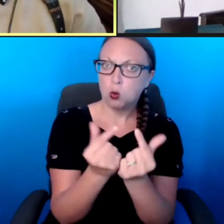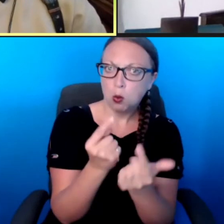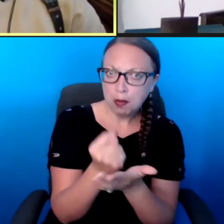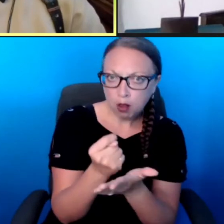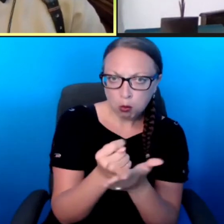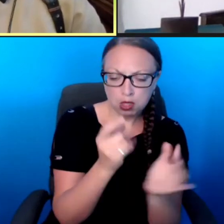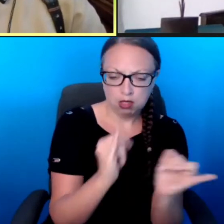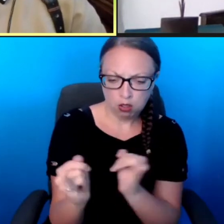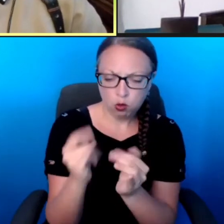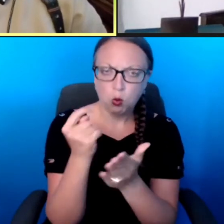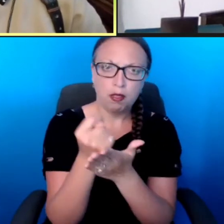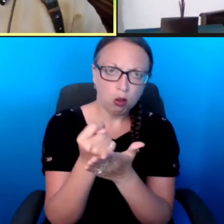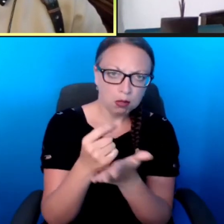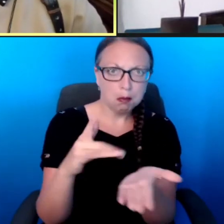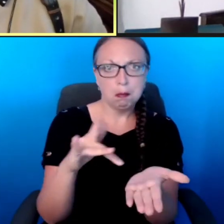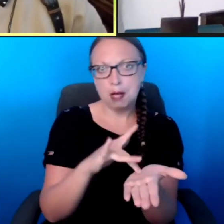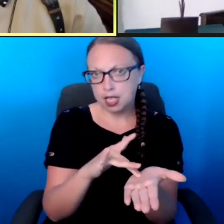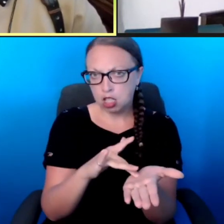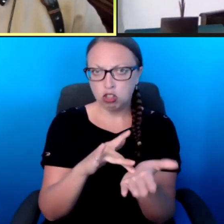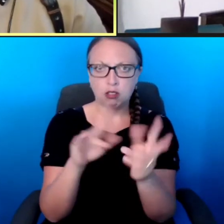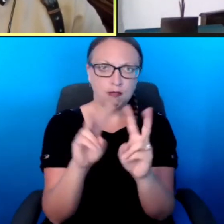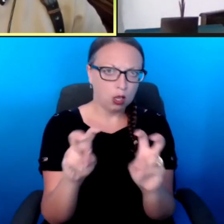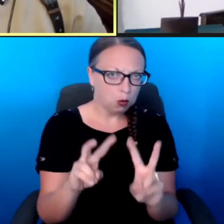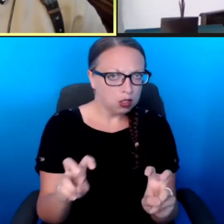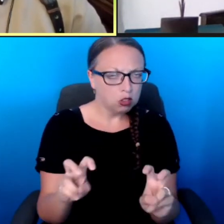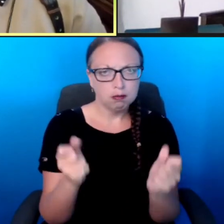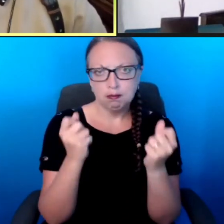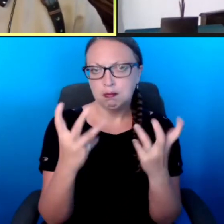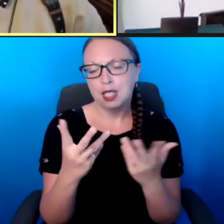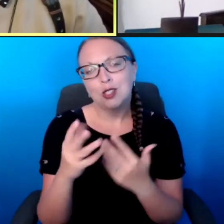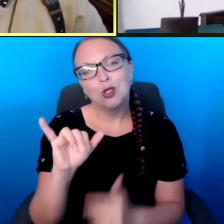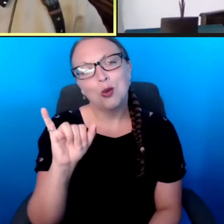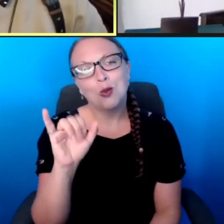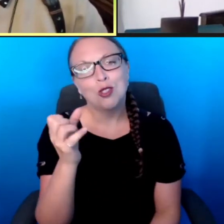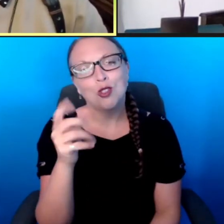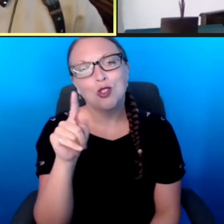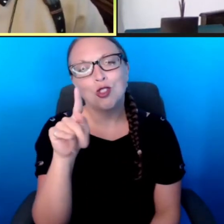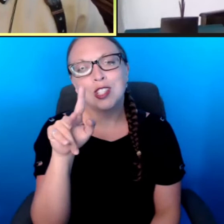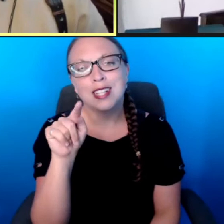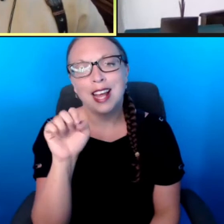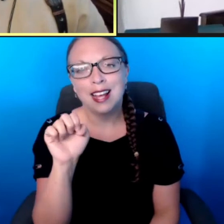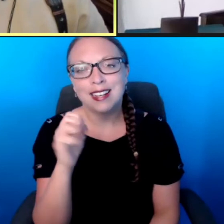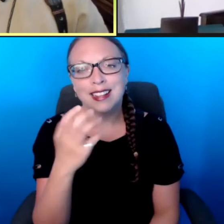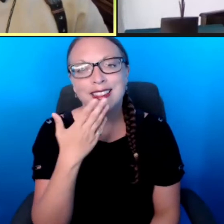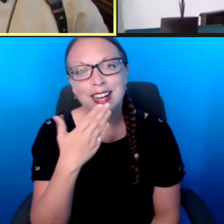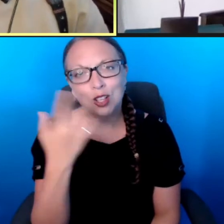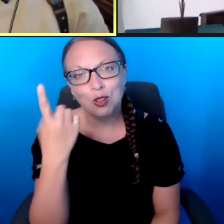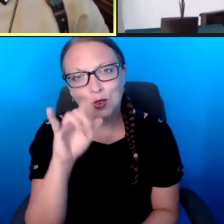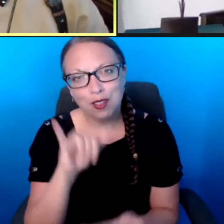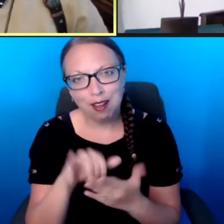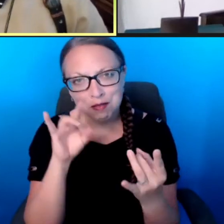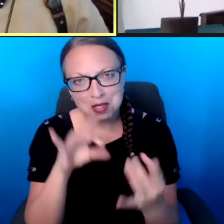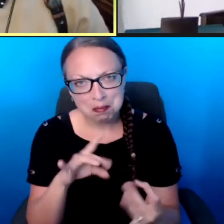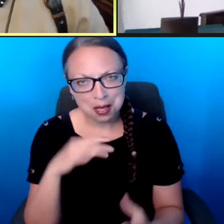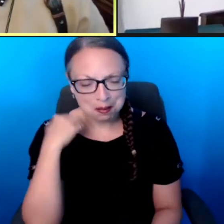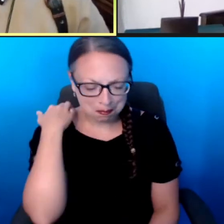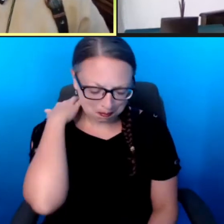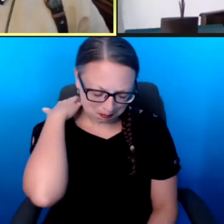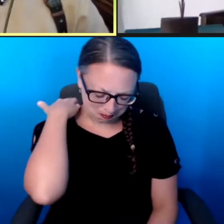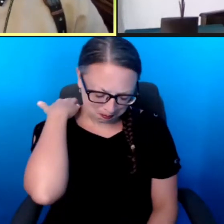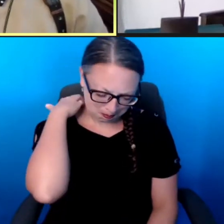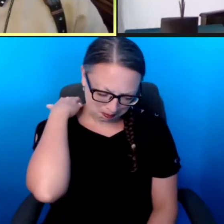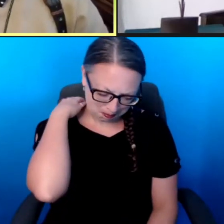individual therapy, and medication evaluations. So, Jeanette, thanks for that feedback. Today we're going to be talking